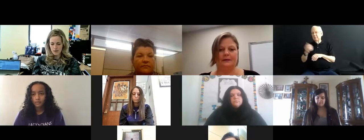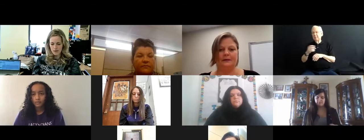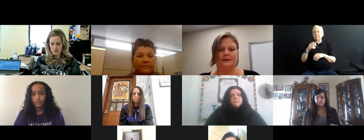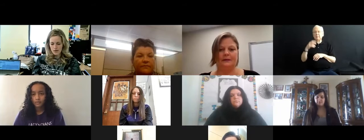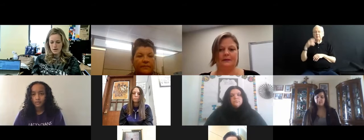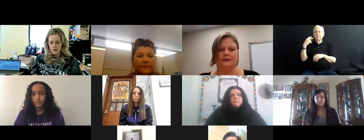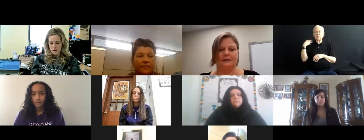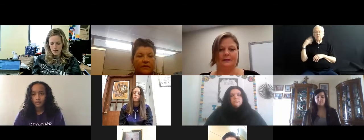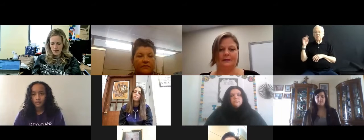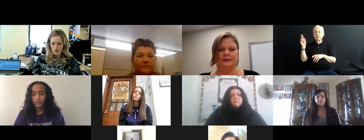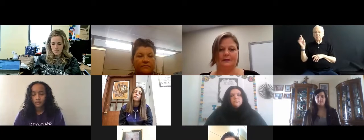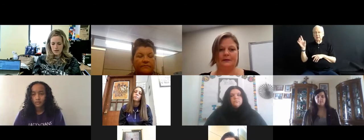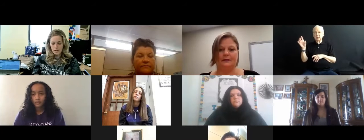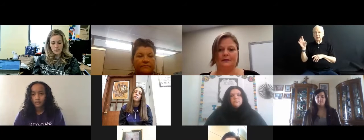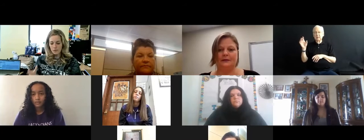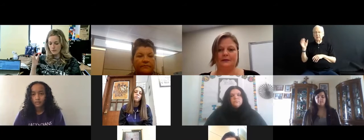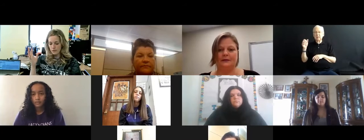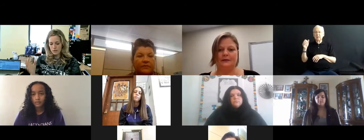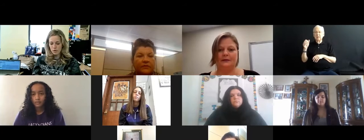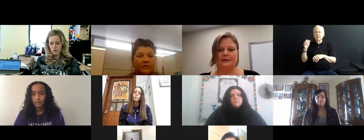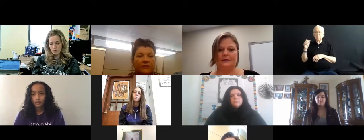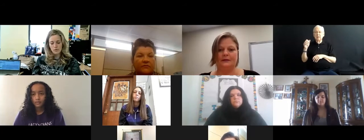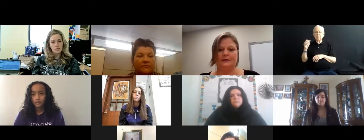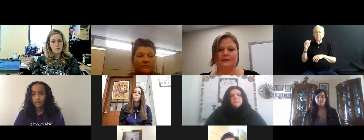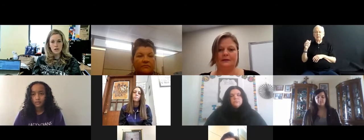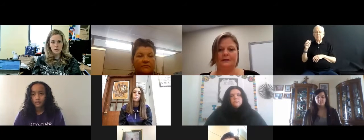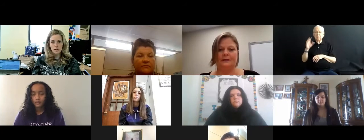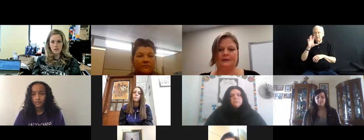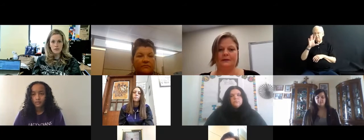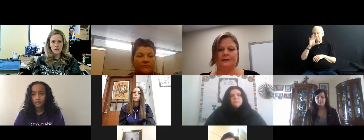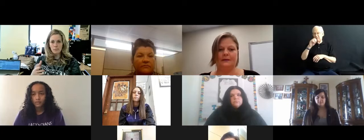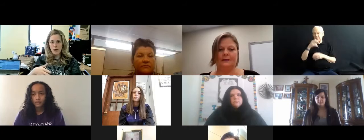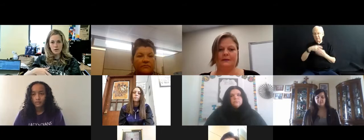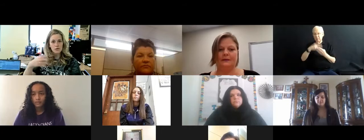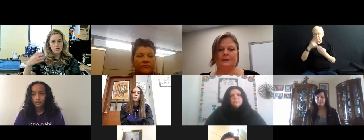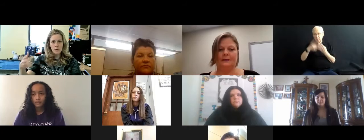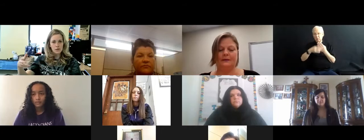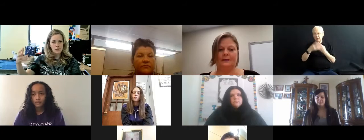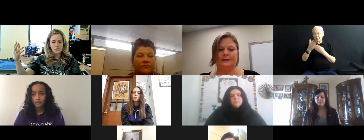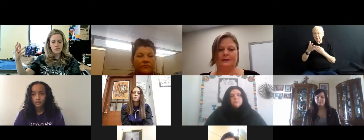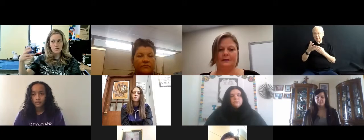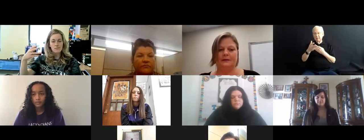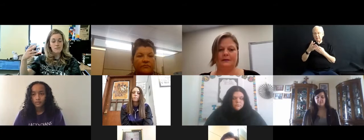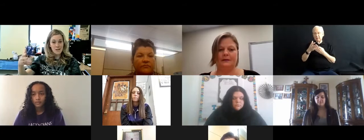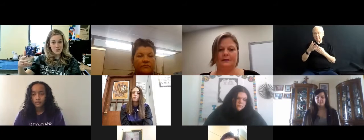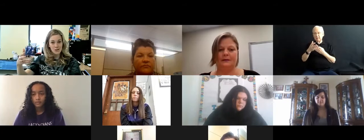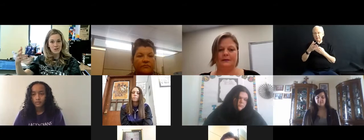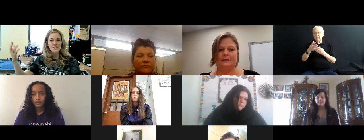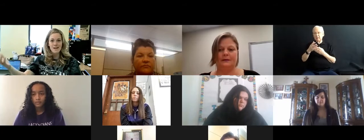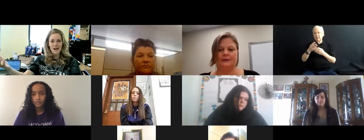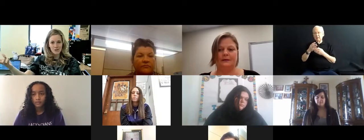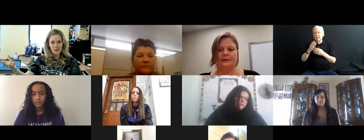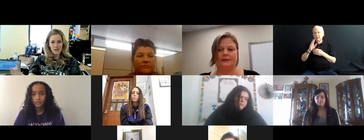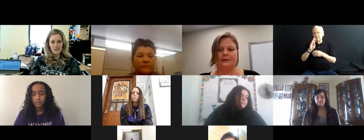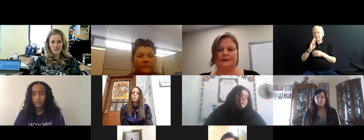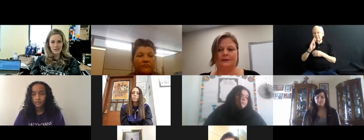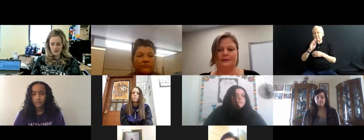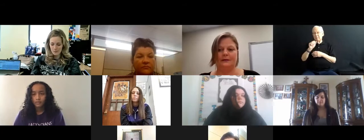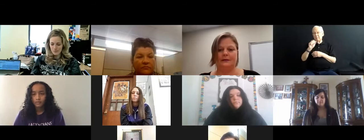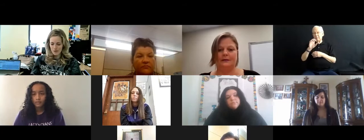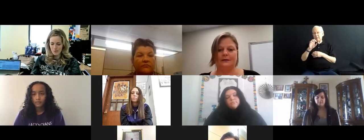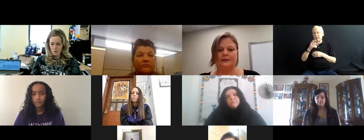deaf. And they have over 50 programs you can major in. You can get a bachelor's, a master's, a